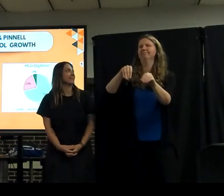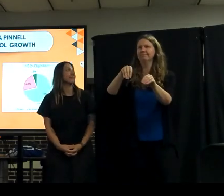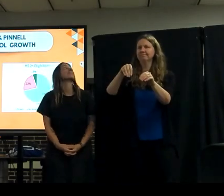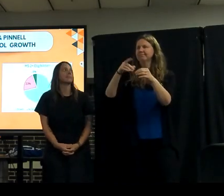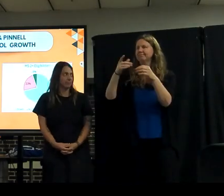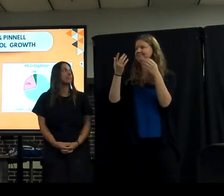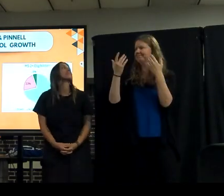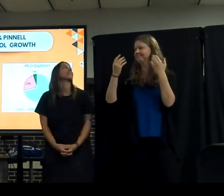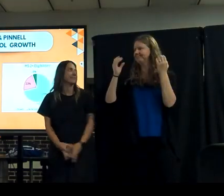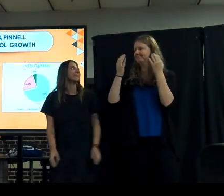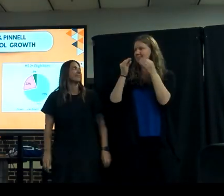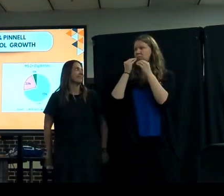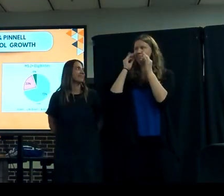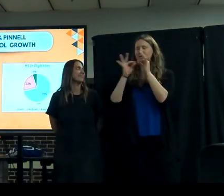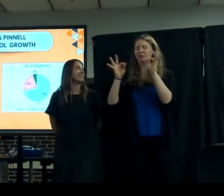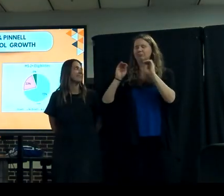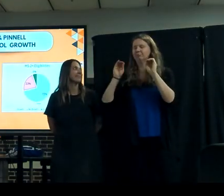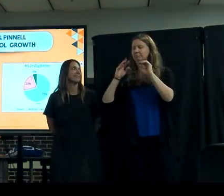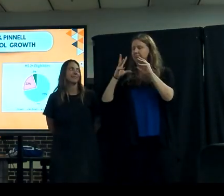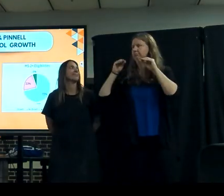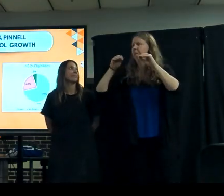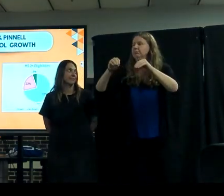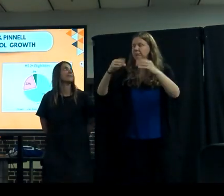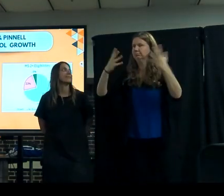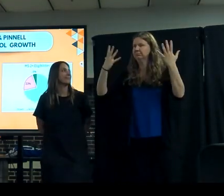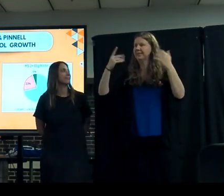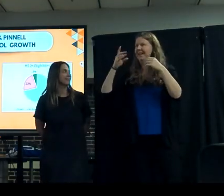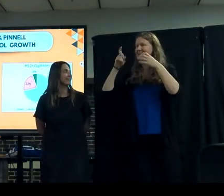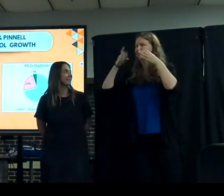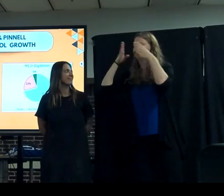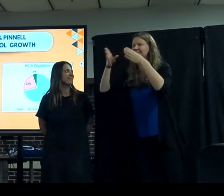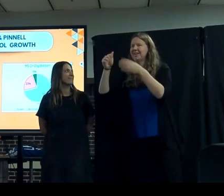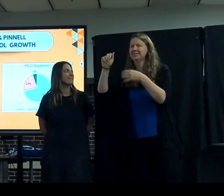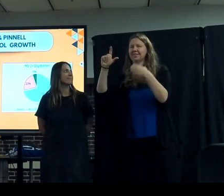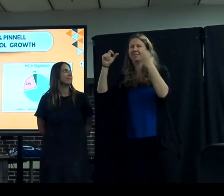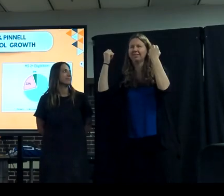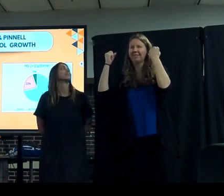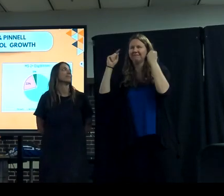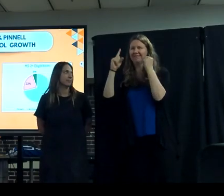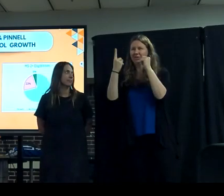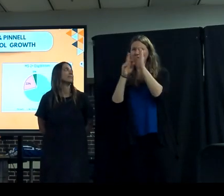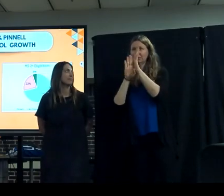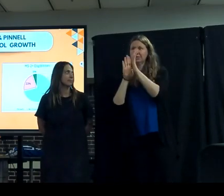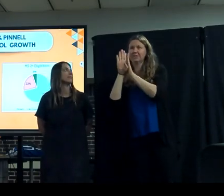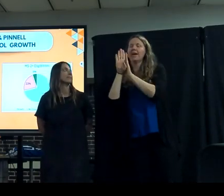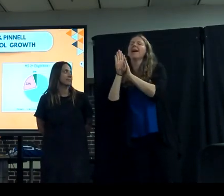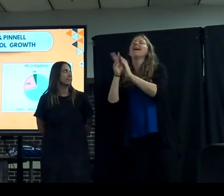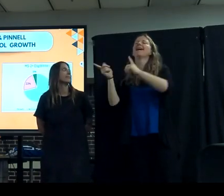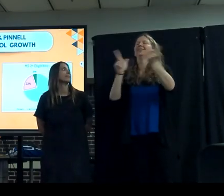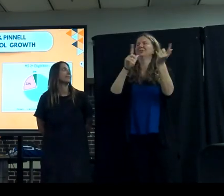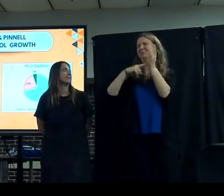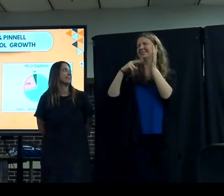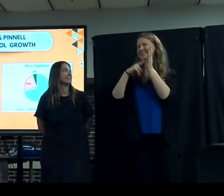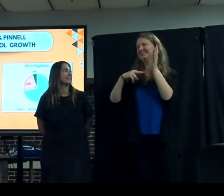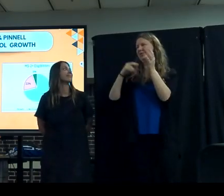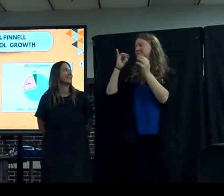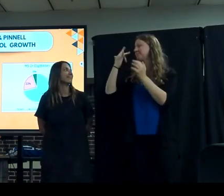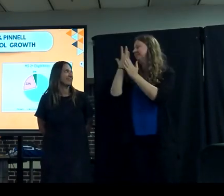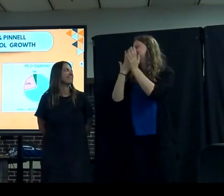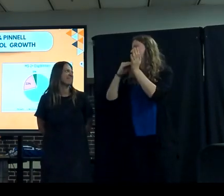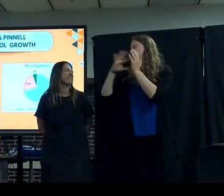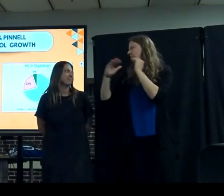And some of these students, we just have to remember that they've come into the school new and they don't even have language at home. So what we